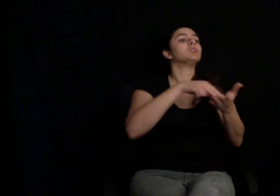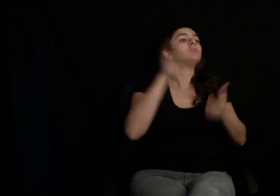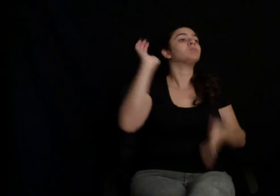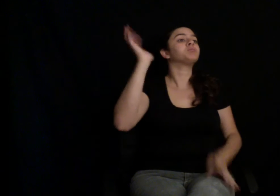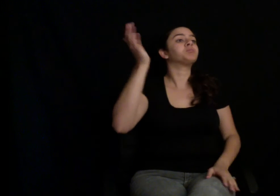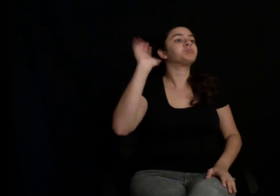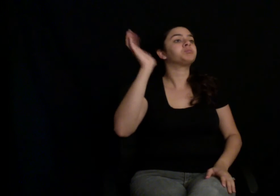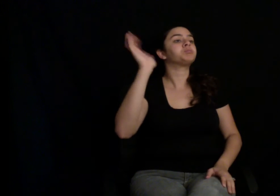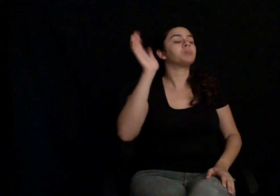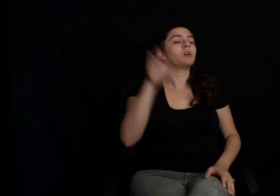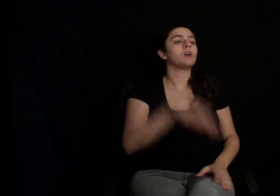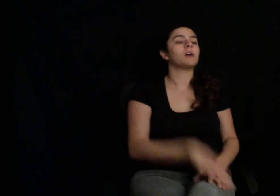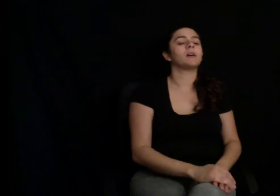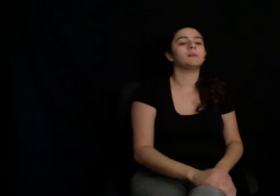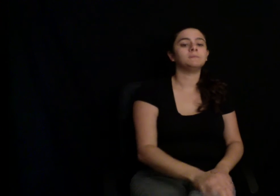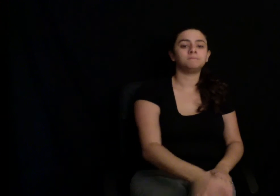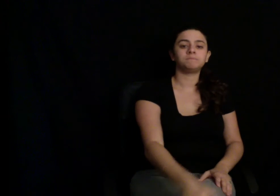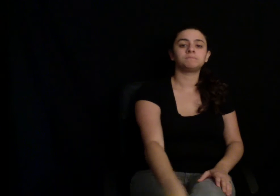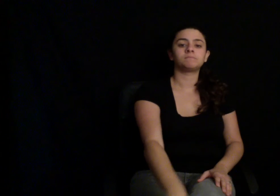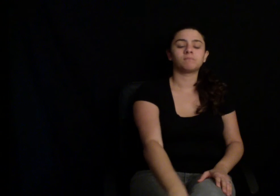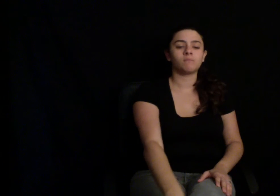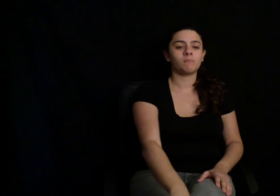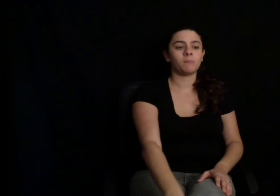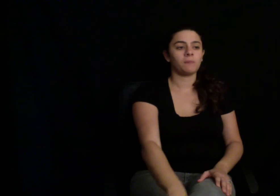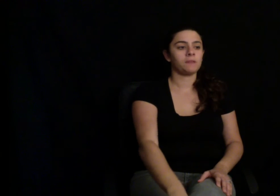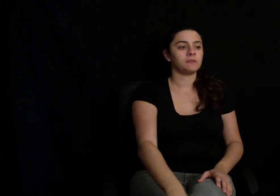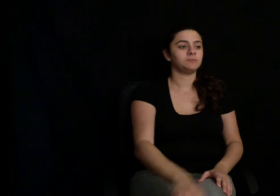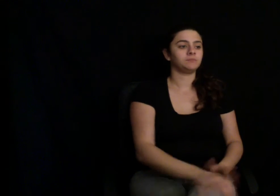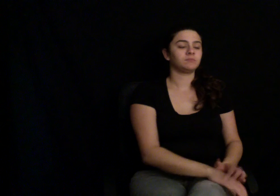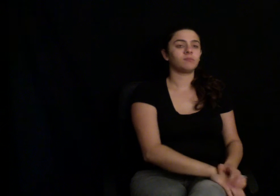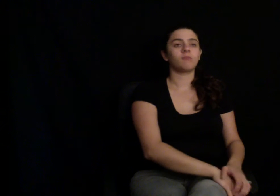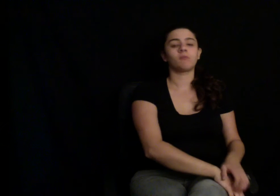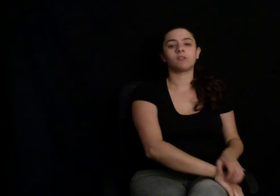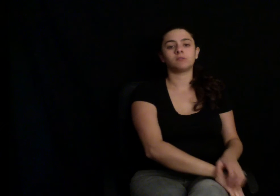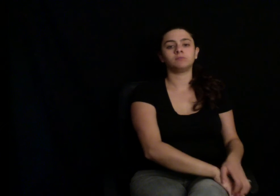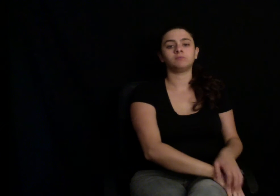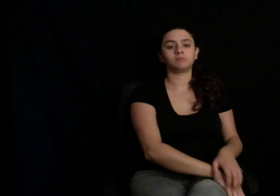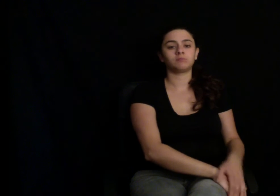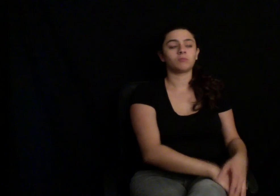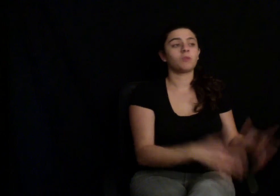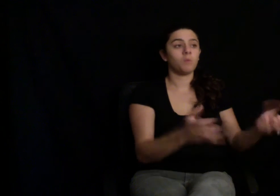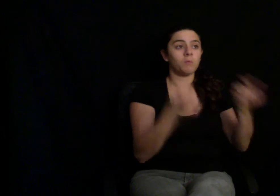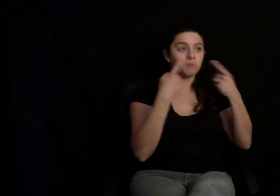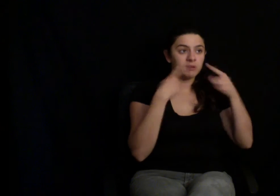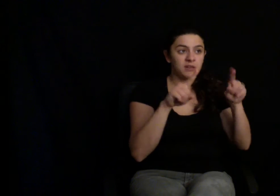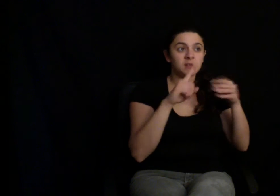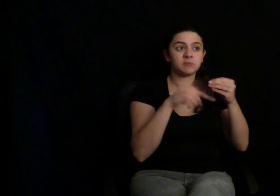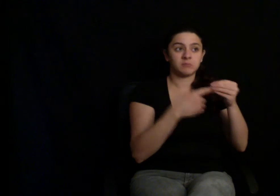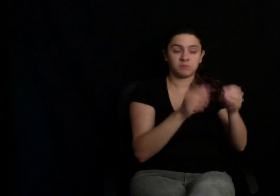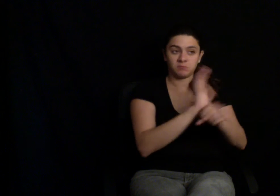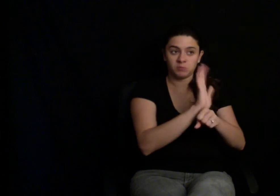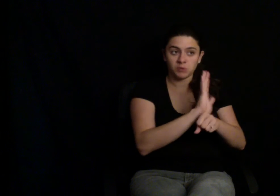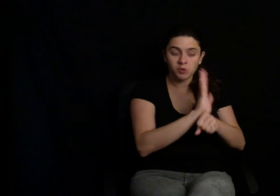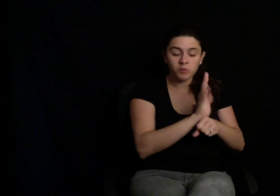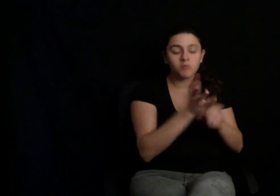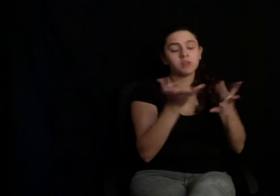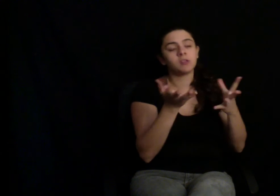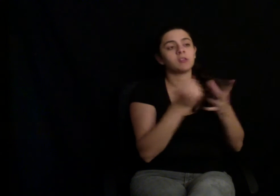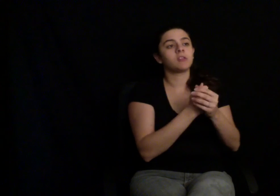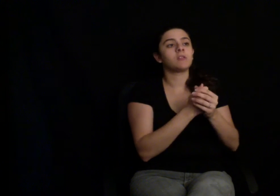theater. And they were gonna, they wanted to announce the film to the audience, say a few words, thank the city of Pittsburgh for being